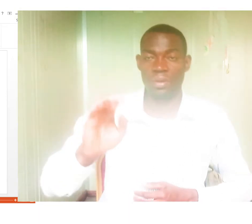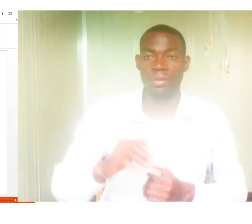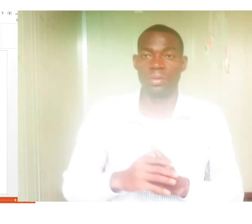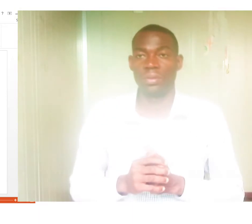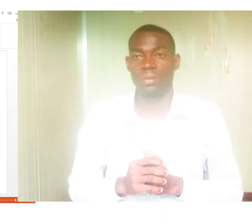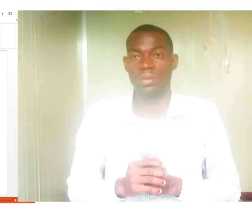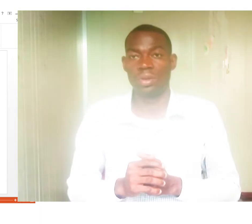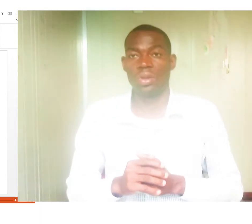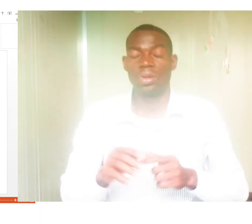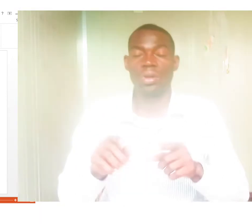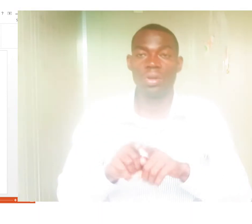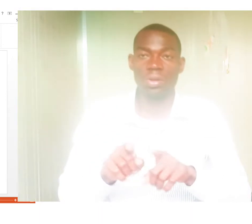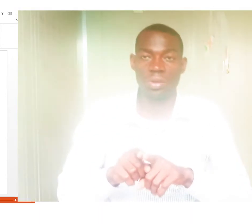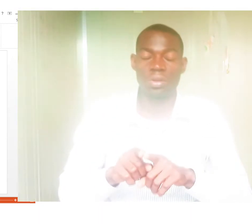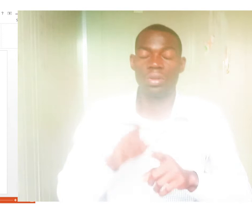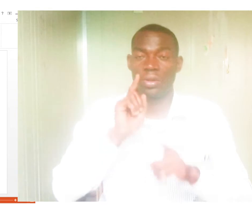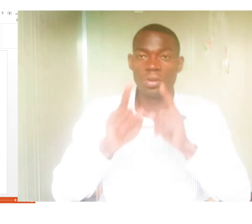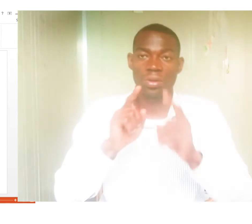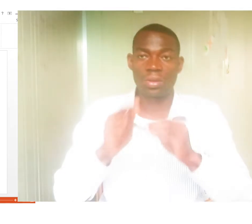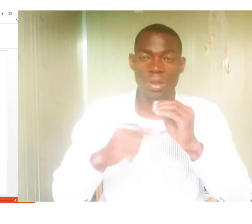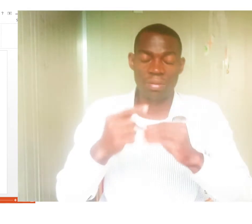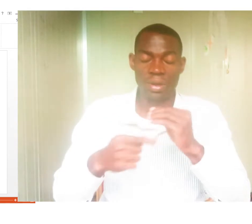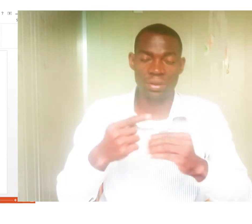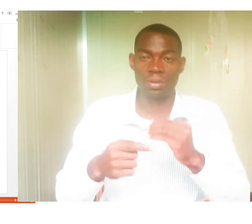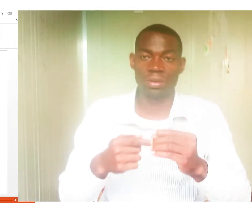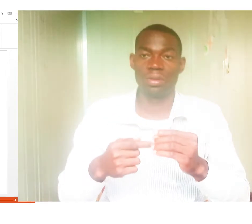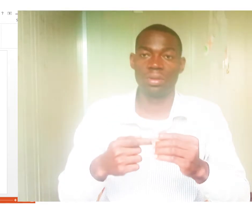with Disabilities, Section